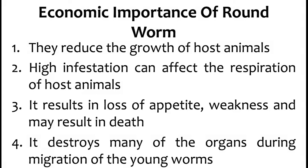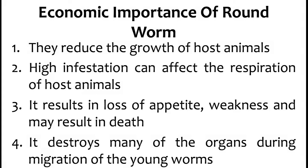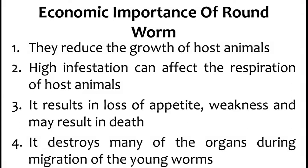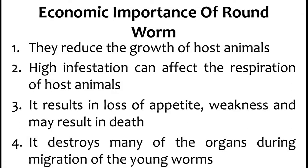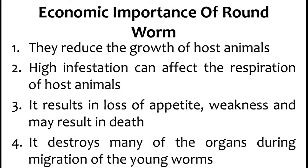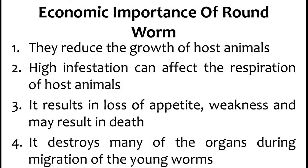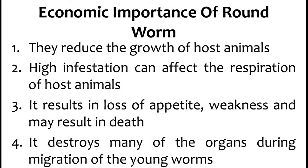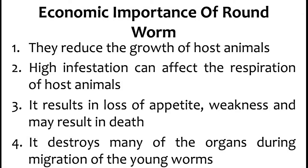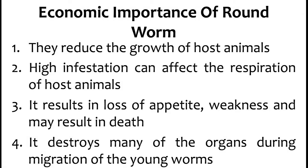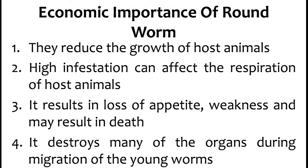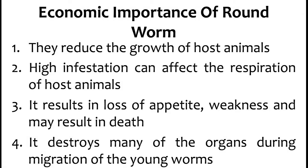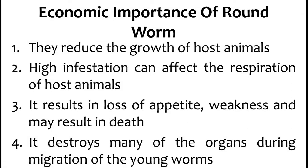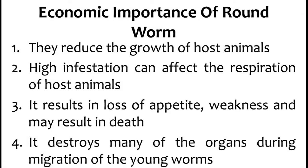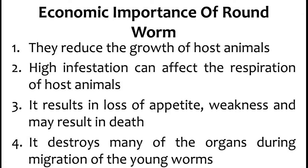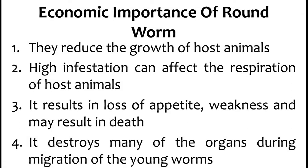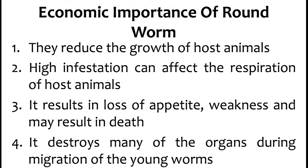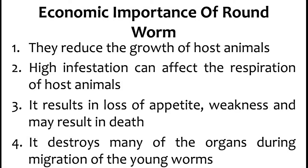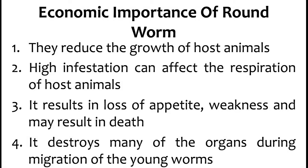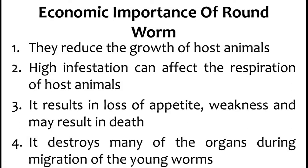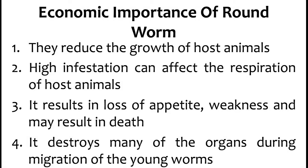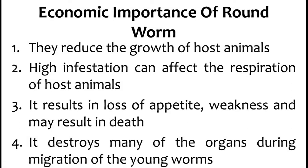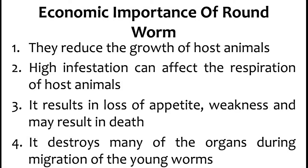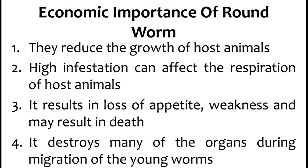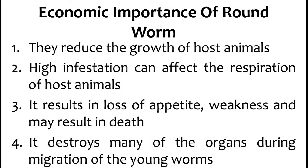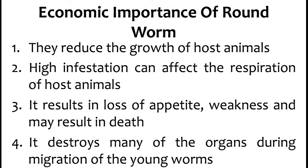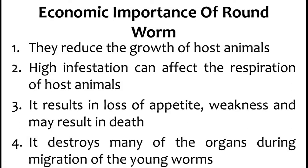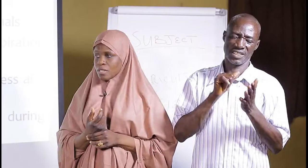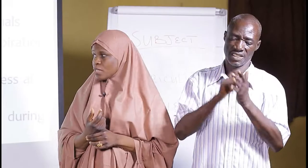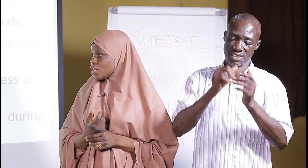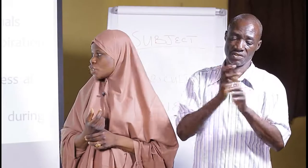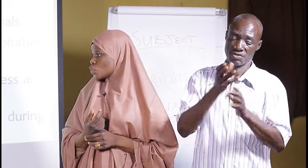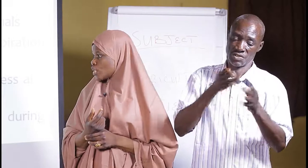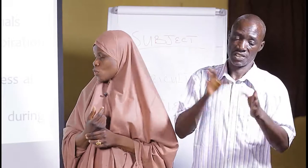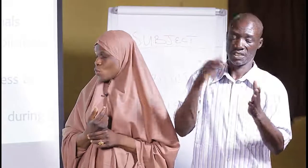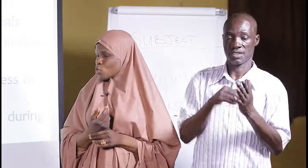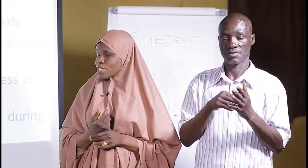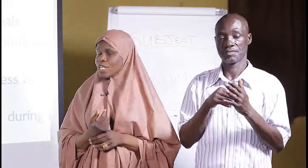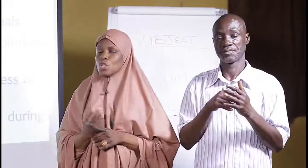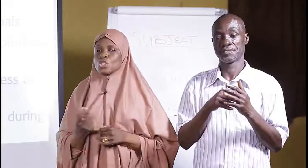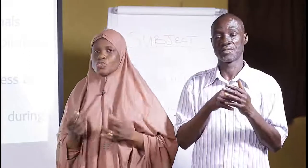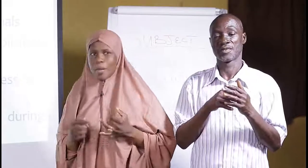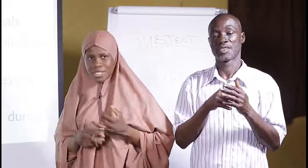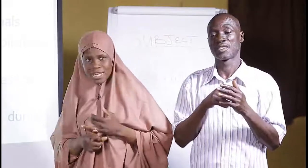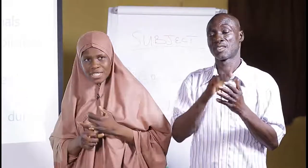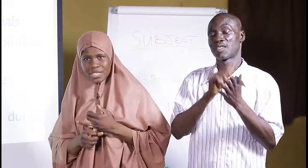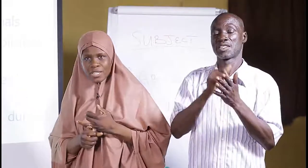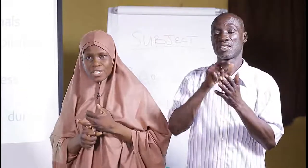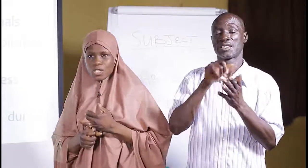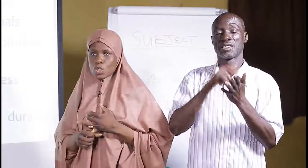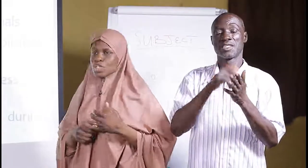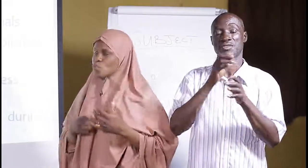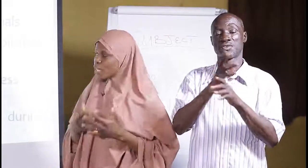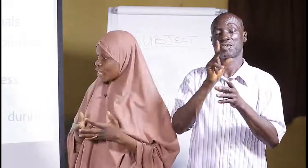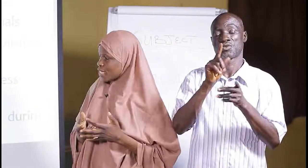appetite, weakness, and may result in death. It results in what we said, loss of appetite,